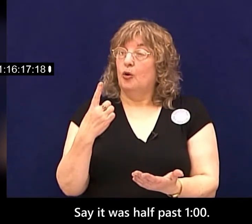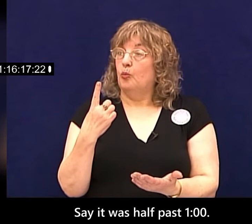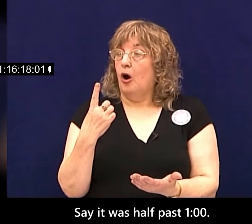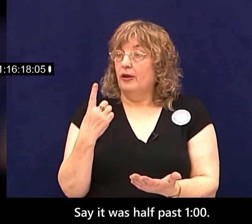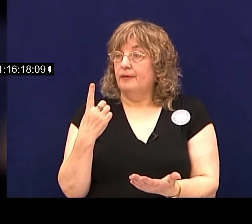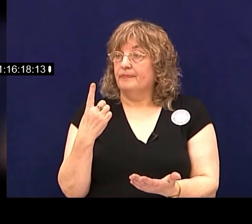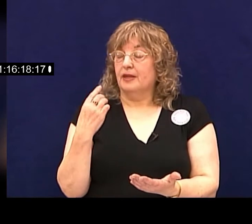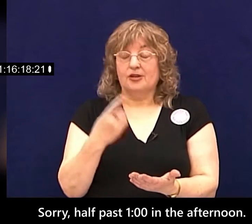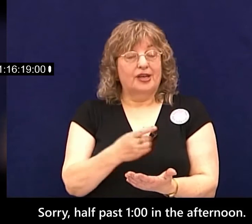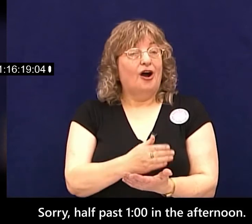1:30. Sorry,